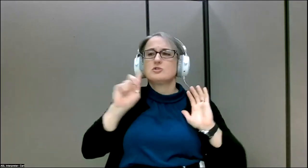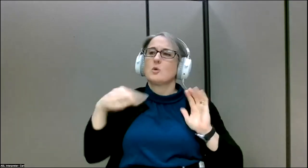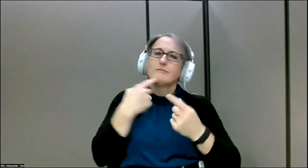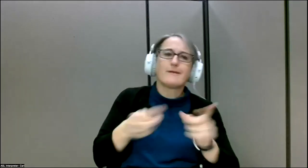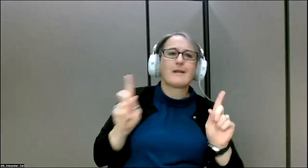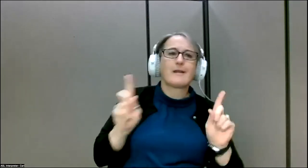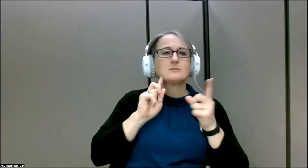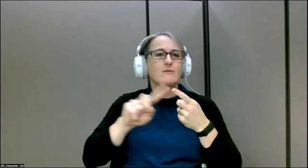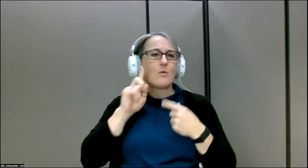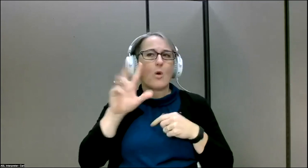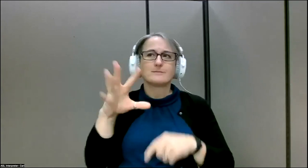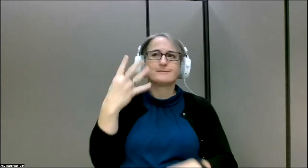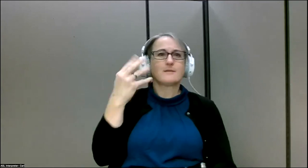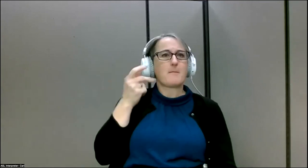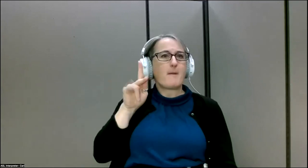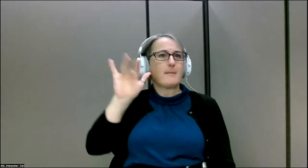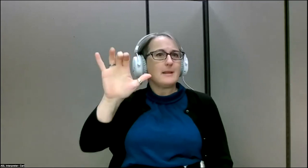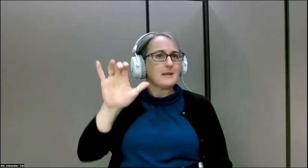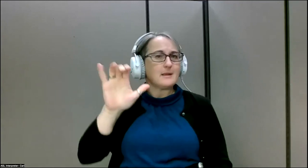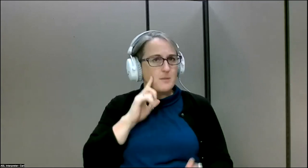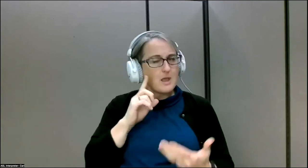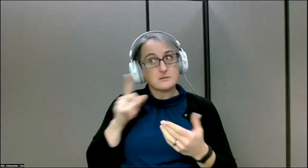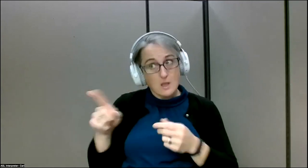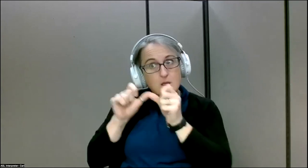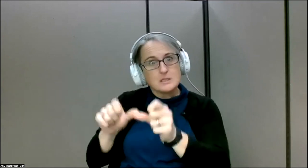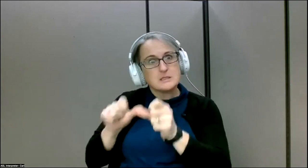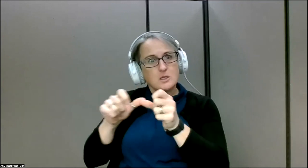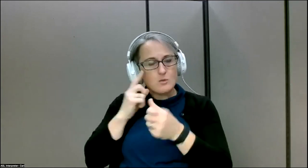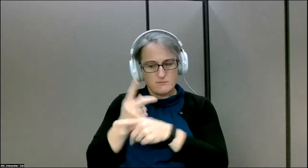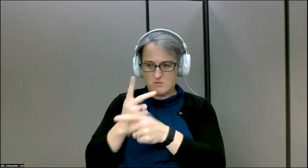statement, but to constantly improve their services.